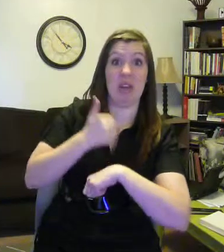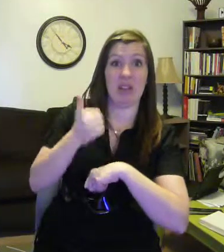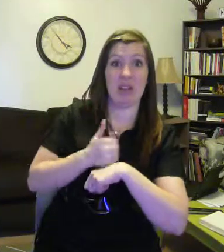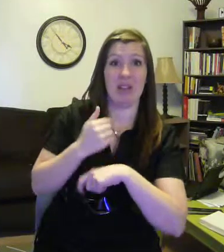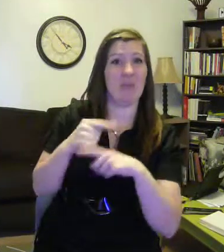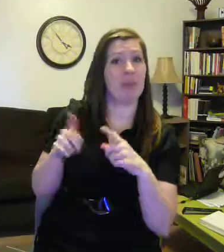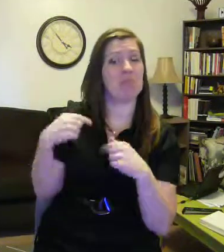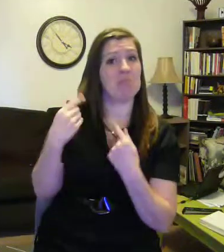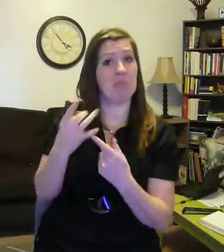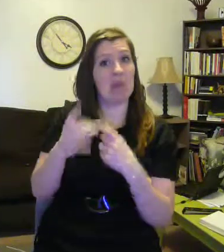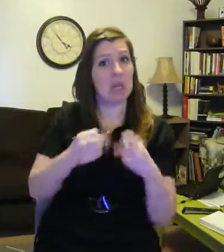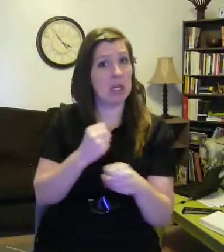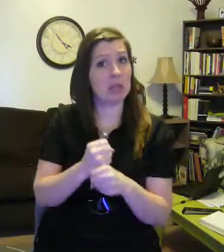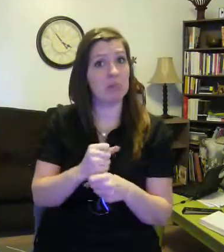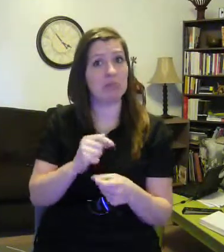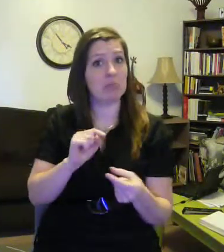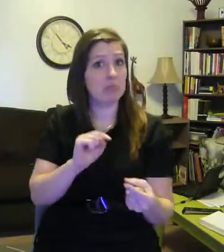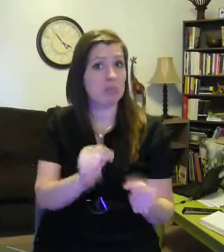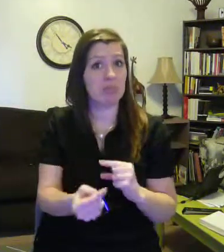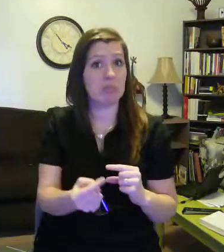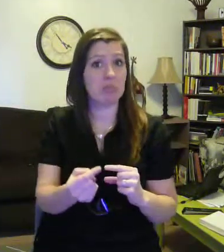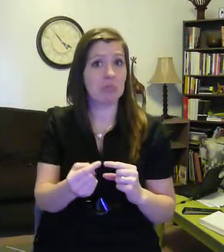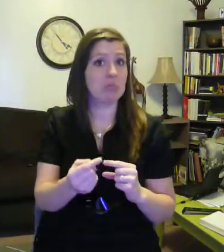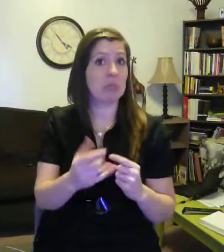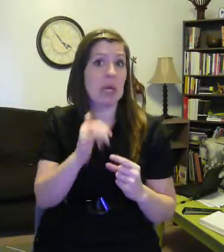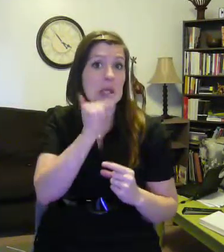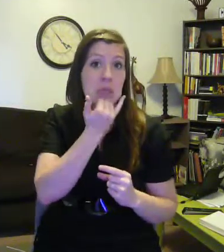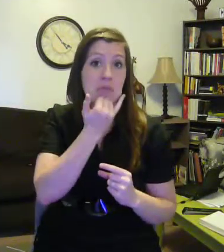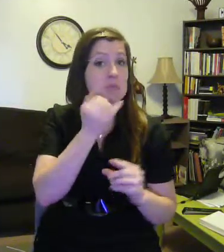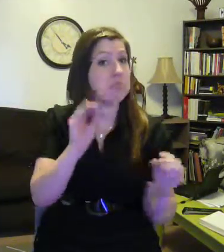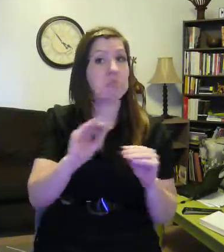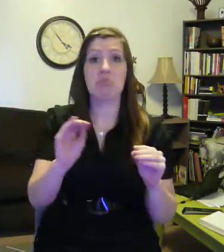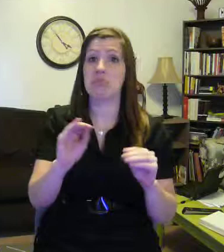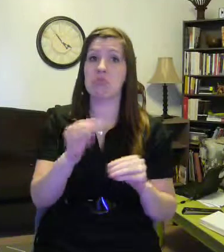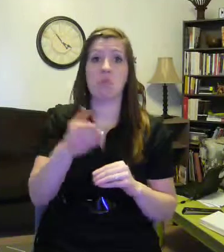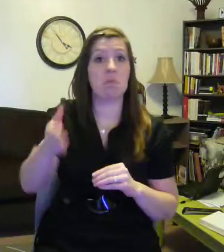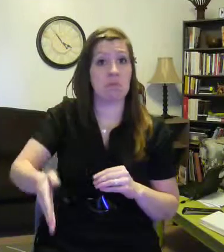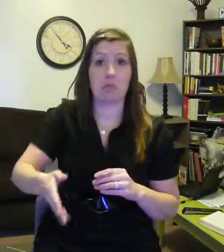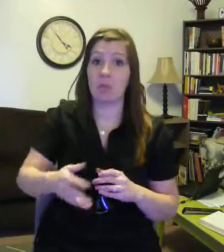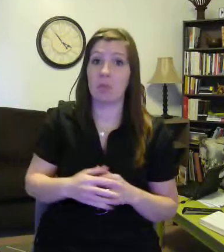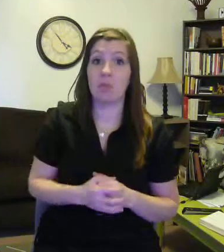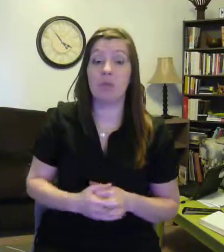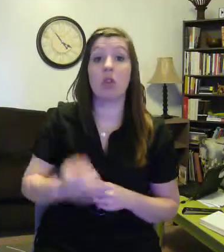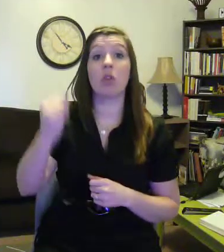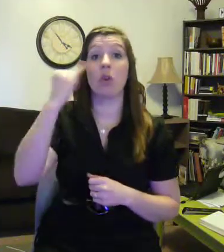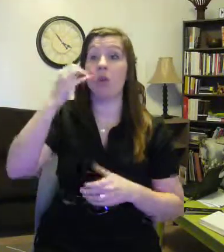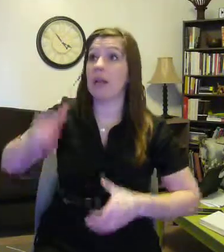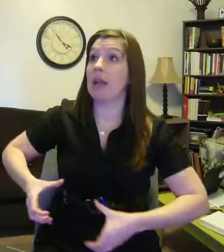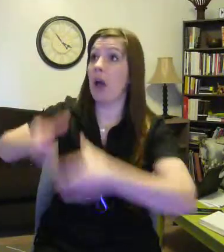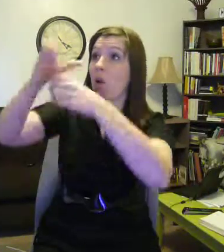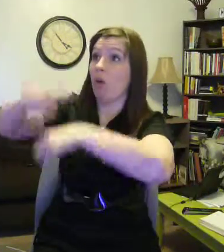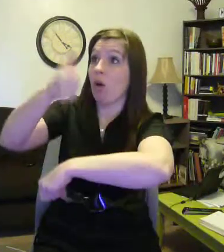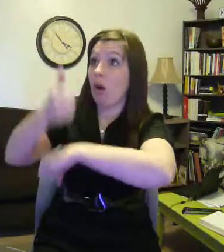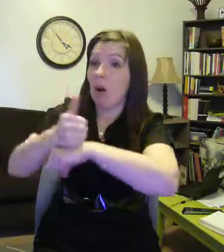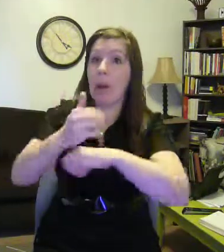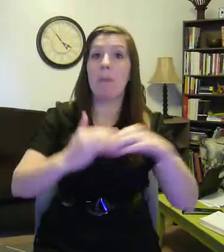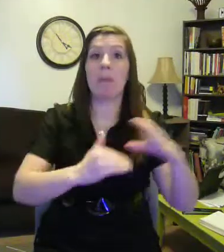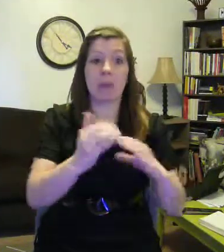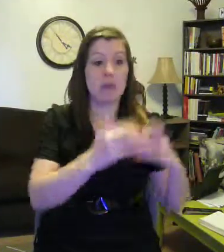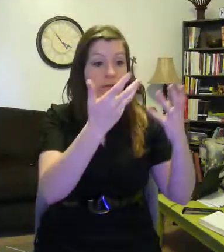serious accident. So having had the tower erected, the building placed, the driveway in, the next step is the